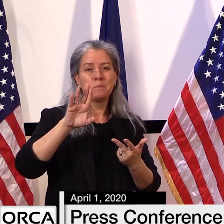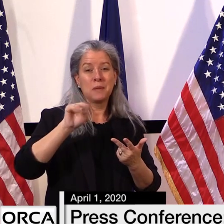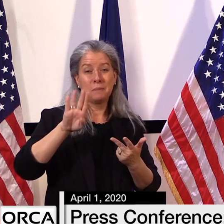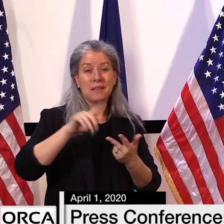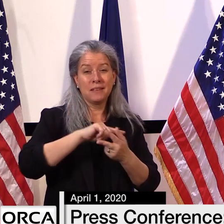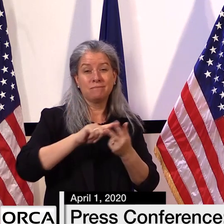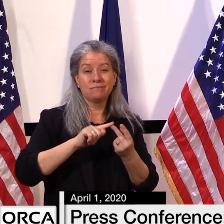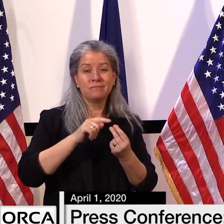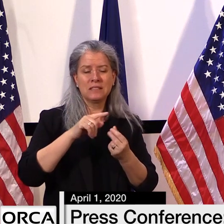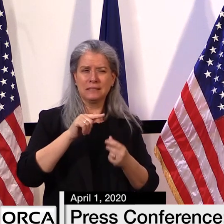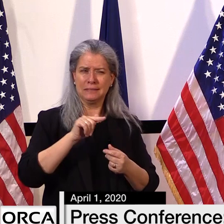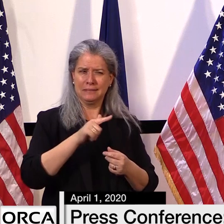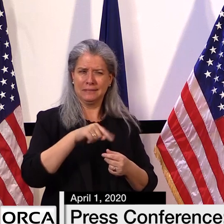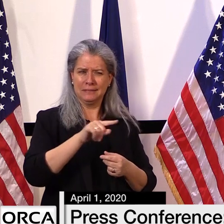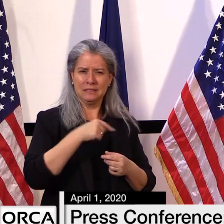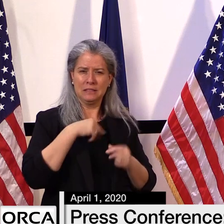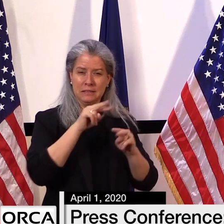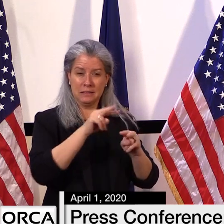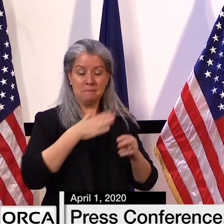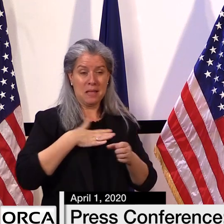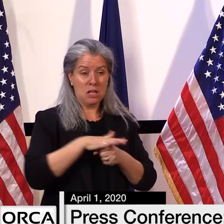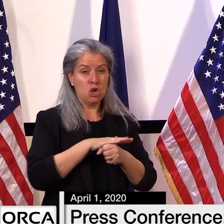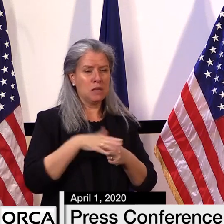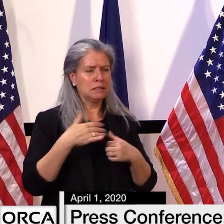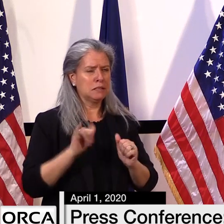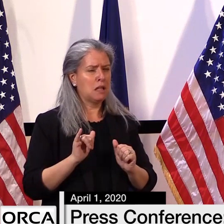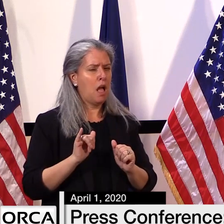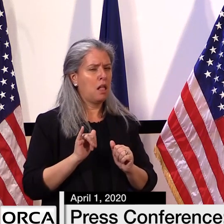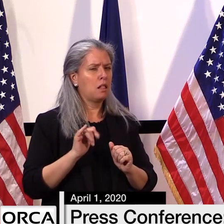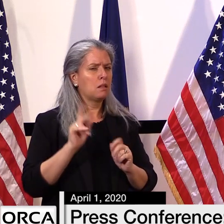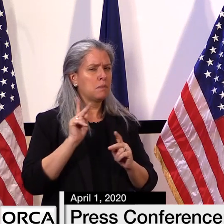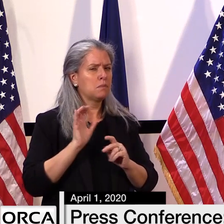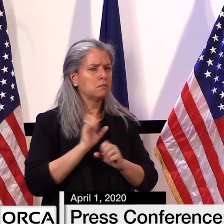to be still accepting reservations in my area and in other